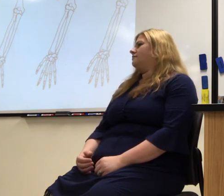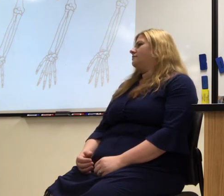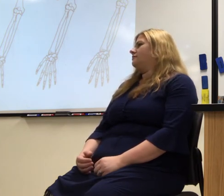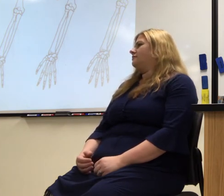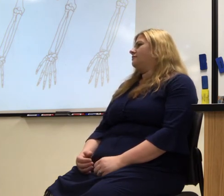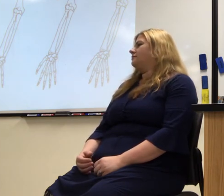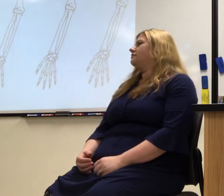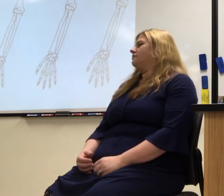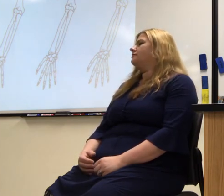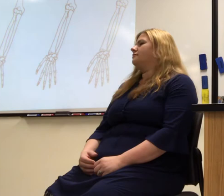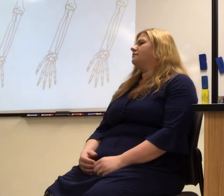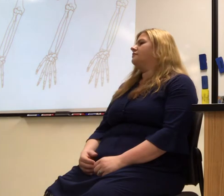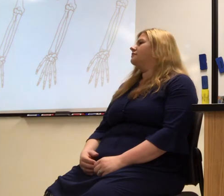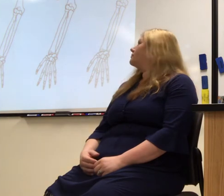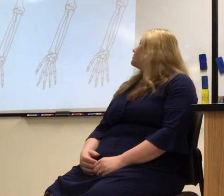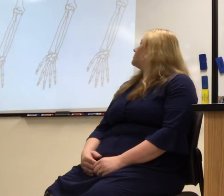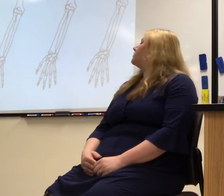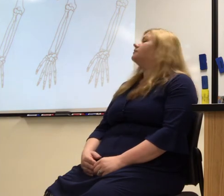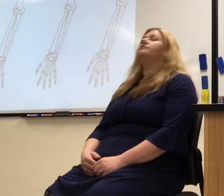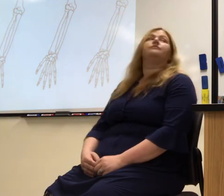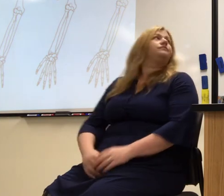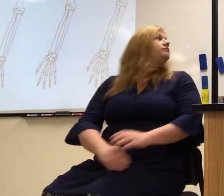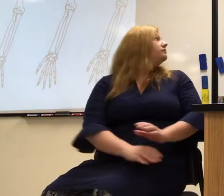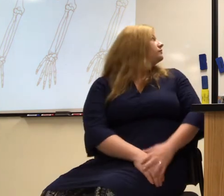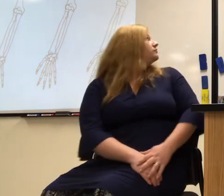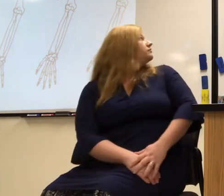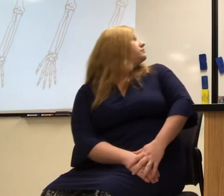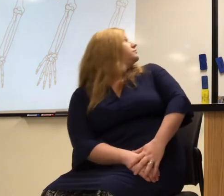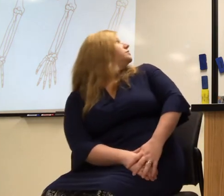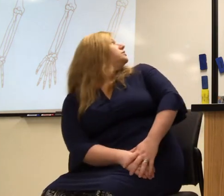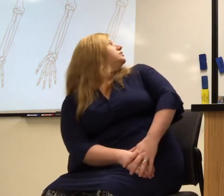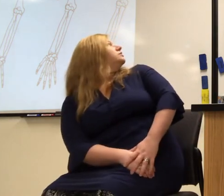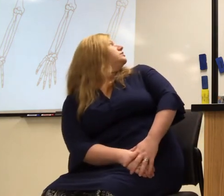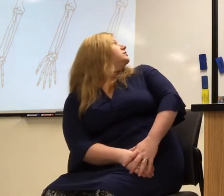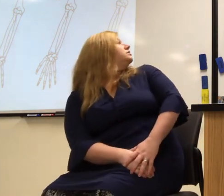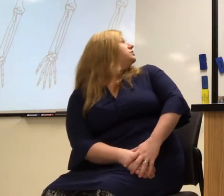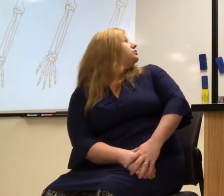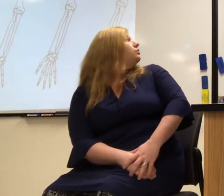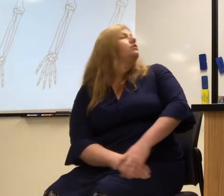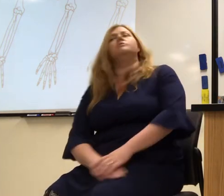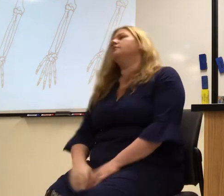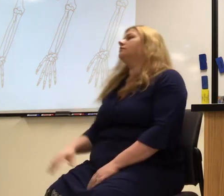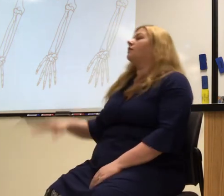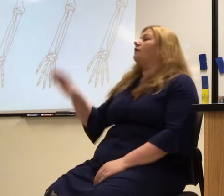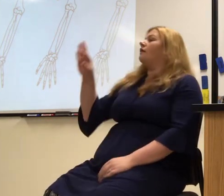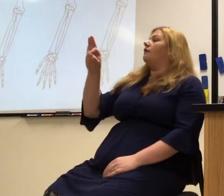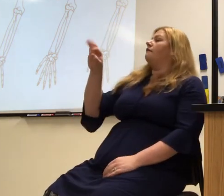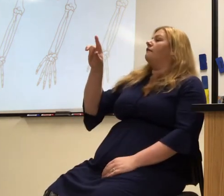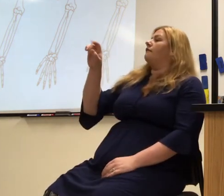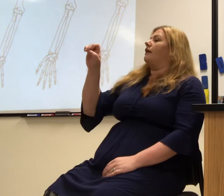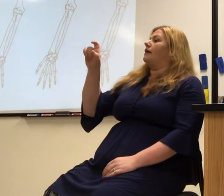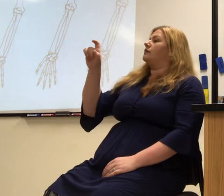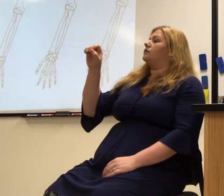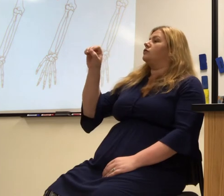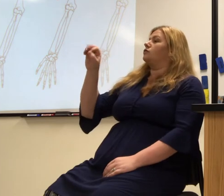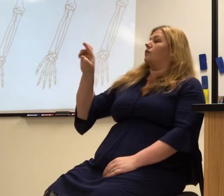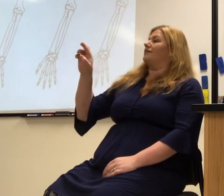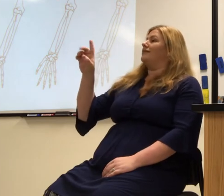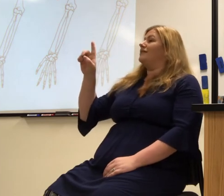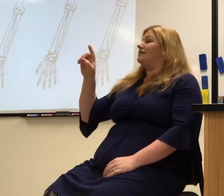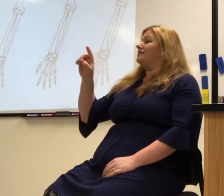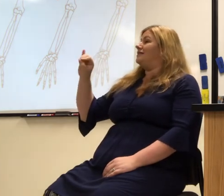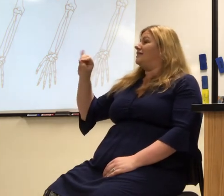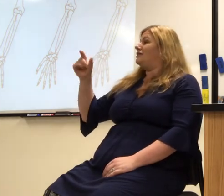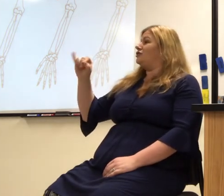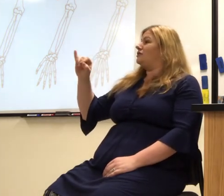Flexor digitorum superficialis. The muscle is named for what it flexes. Digitorum obviously means digits, flexes